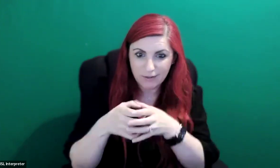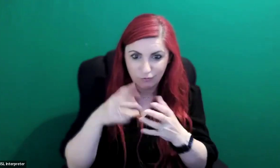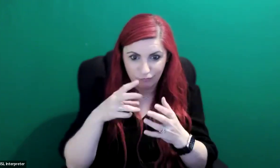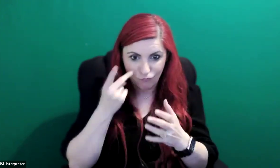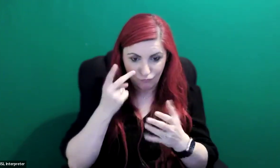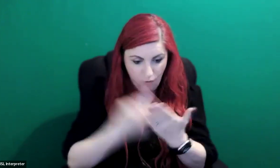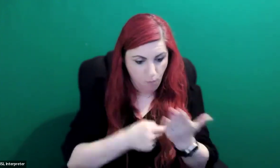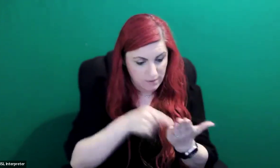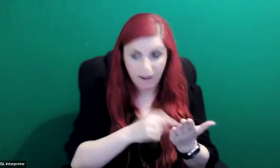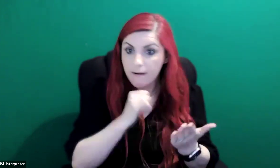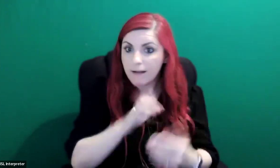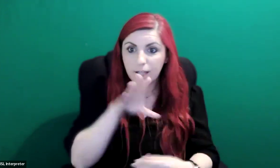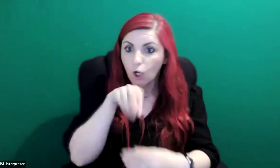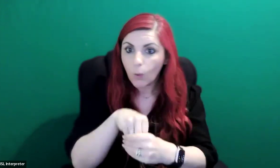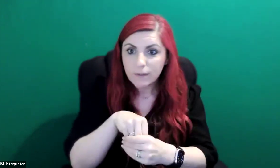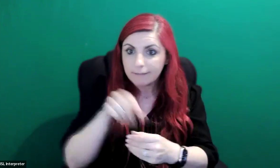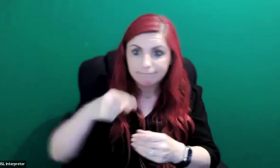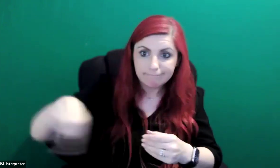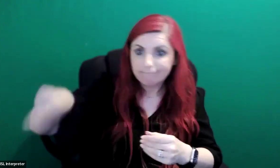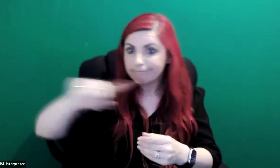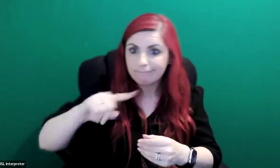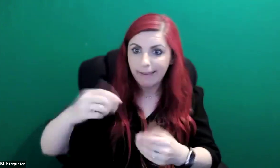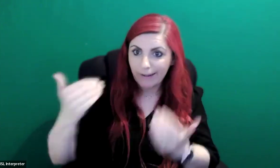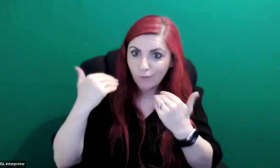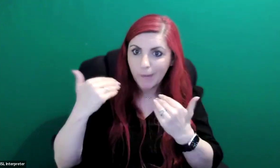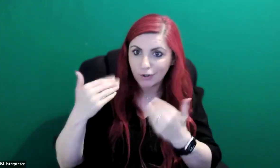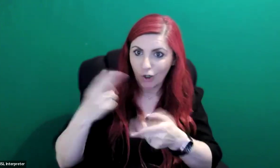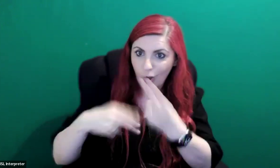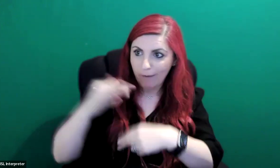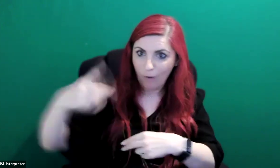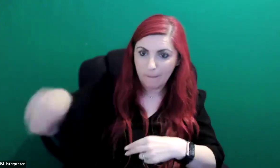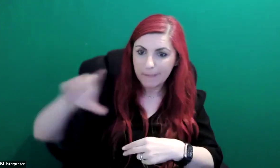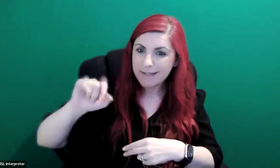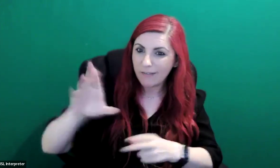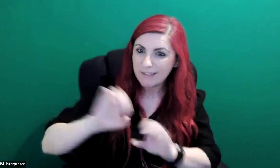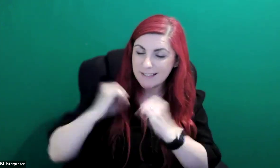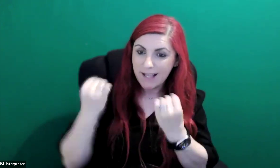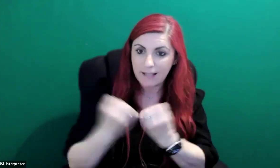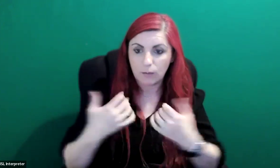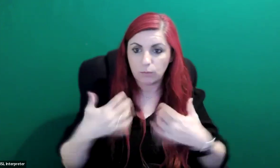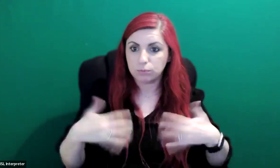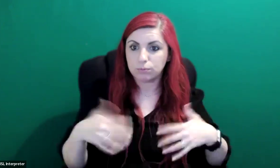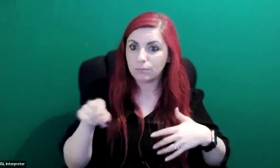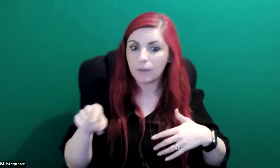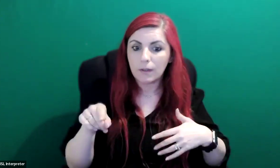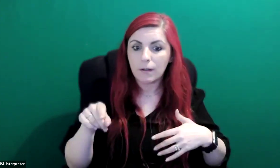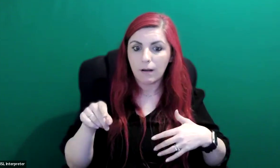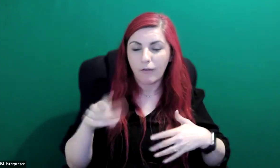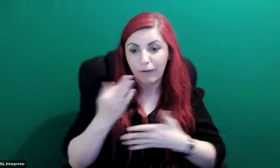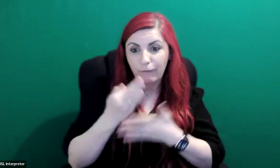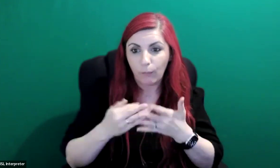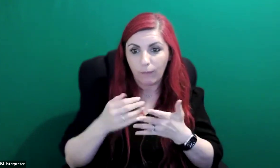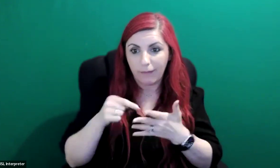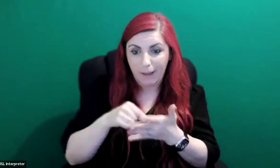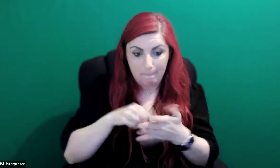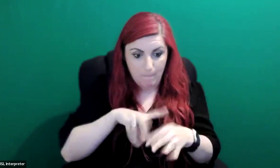not including the information coming from civil society. Or very few of that was,